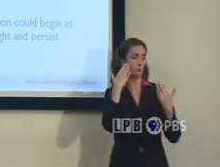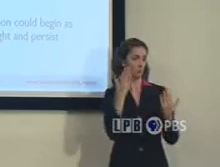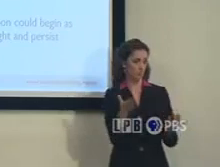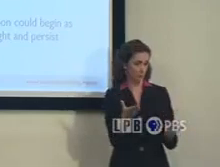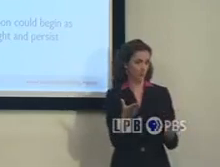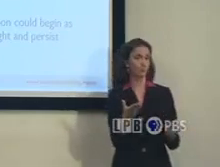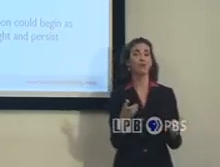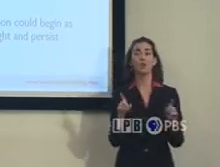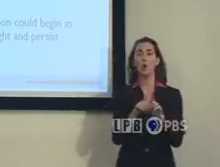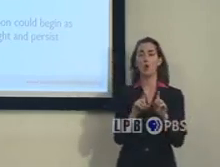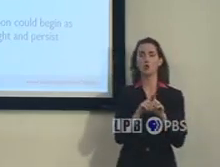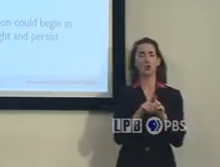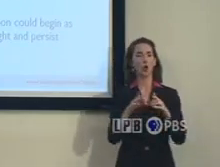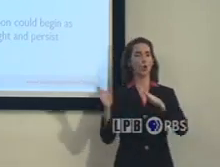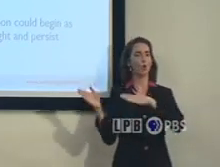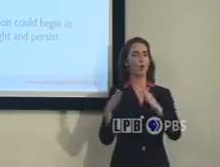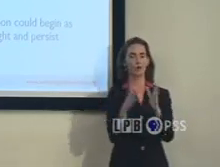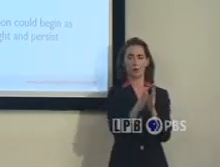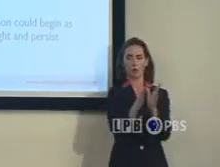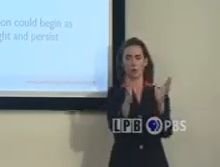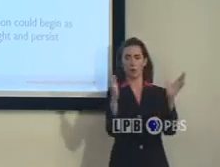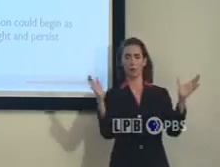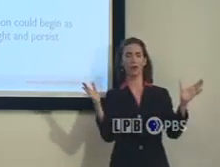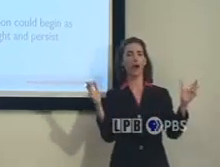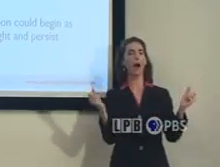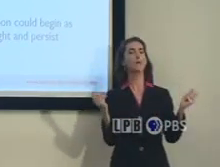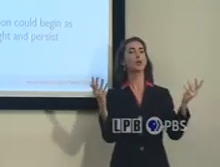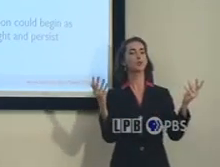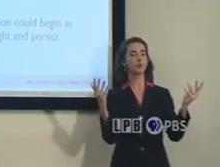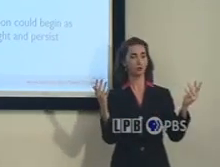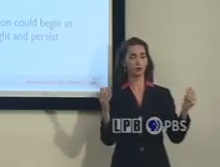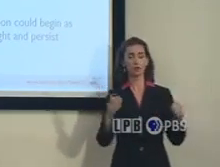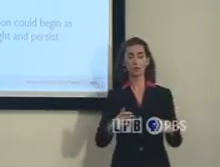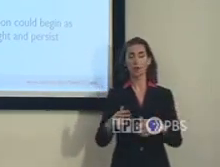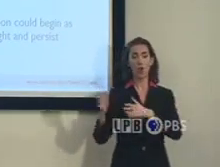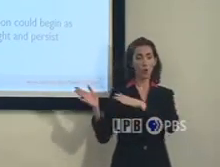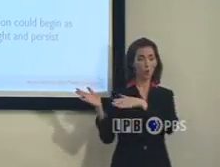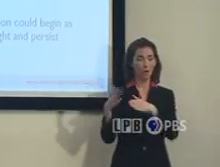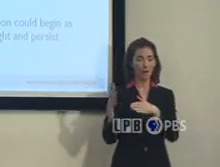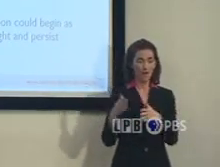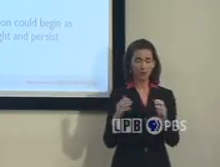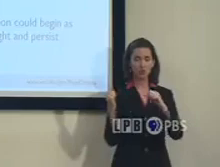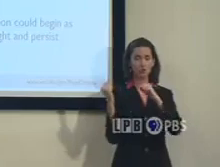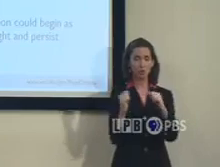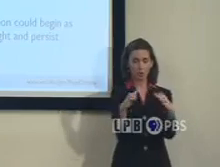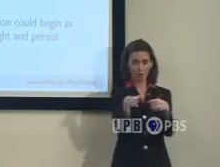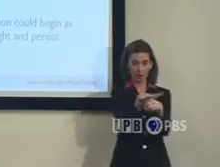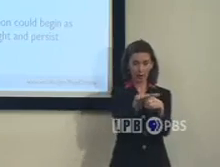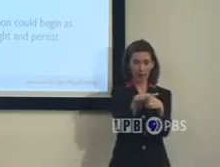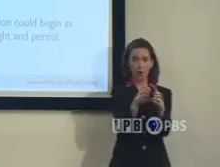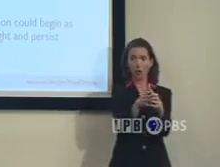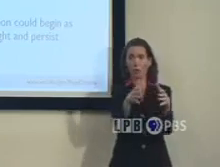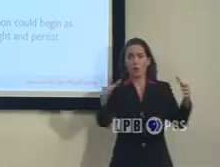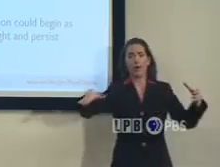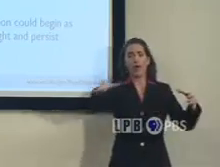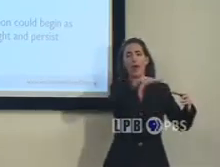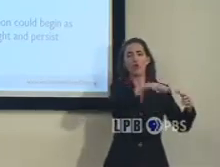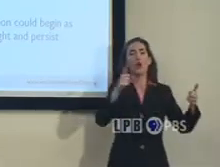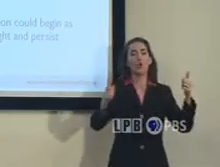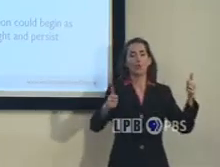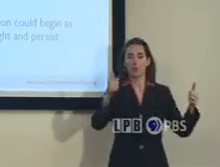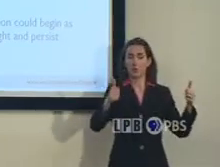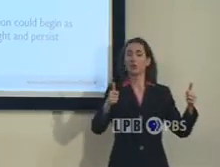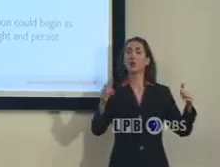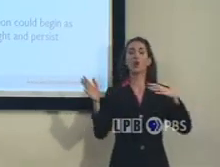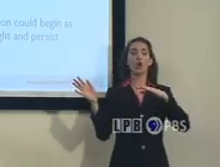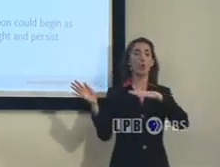to how broad that wind field gets that I mentioned earlier. The broader the wind field, the farther reaching impacts of surge will be seen. And you can see there's